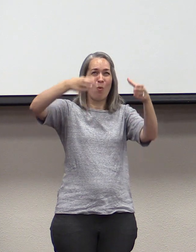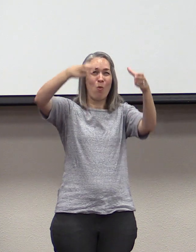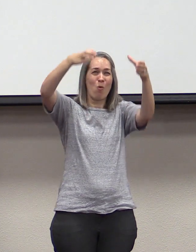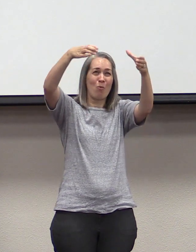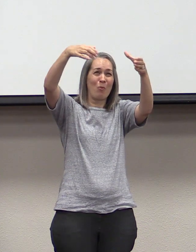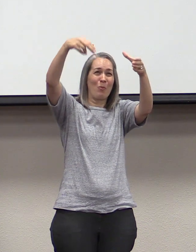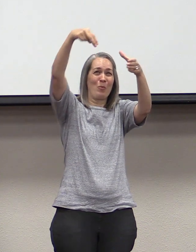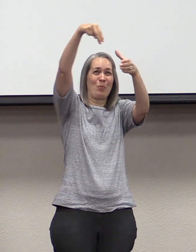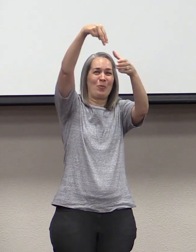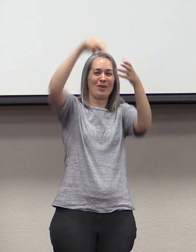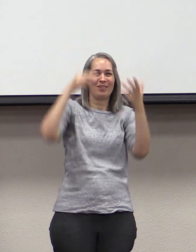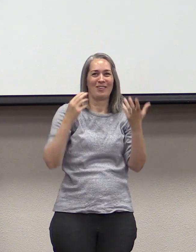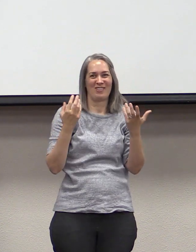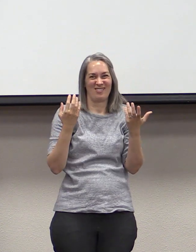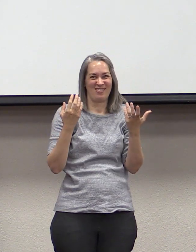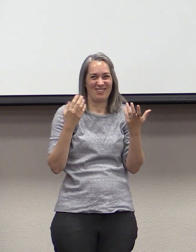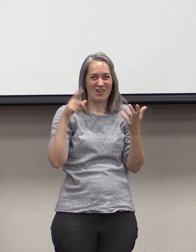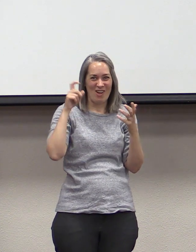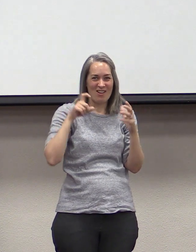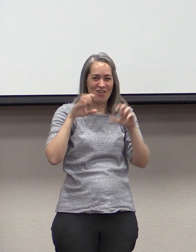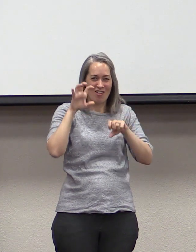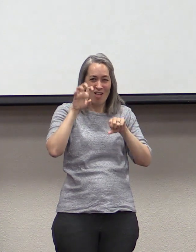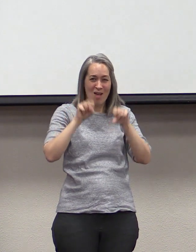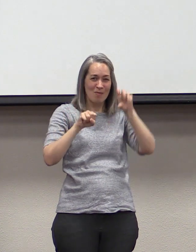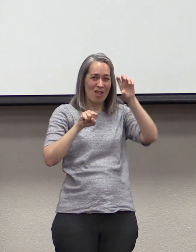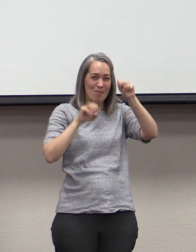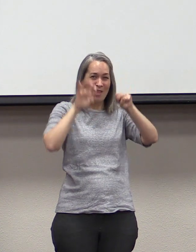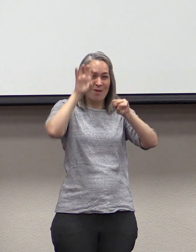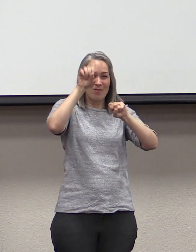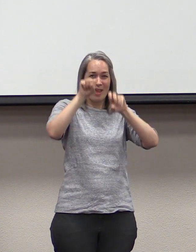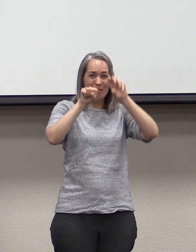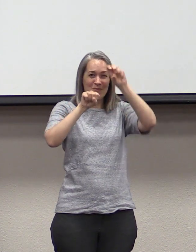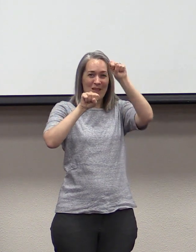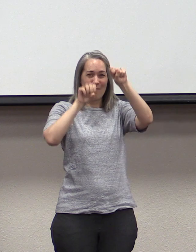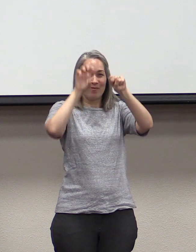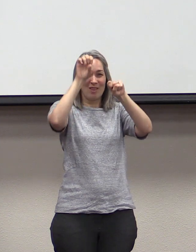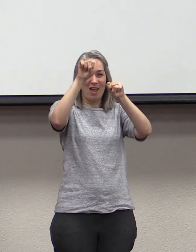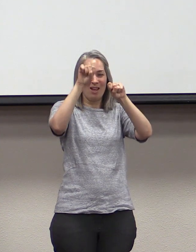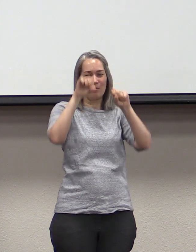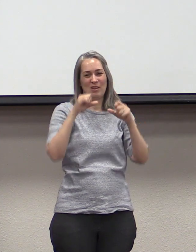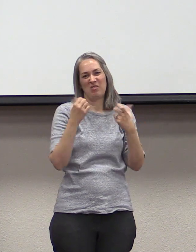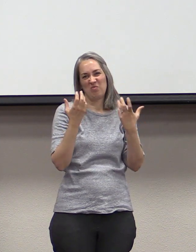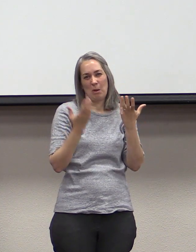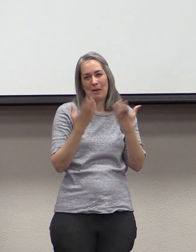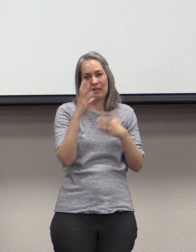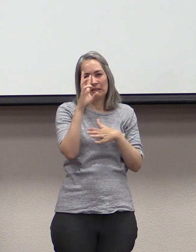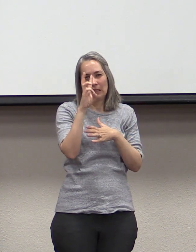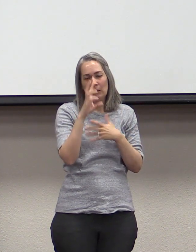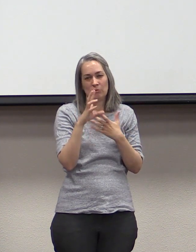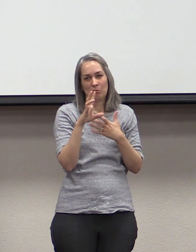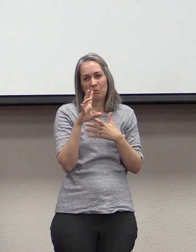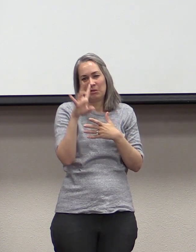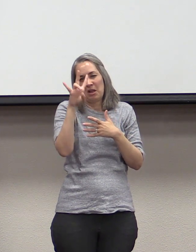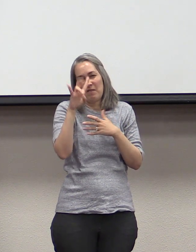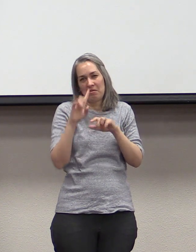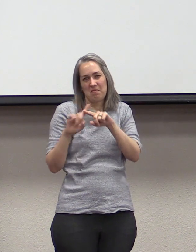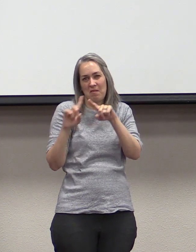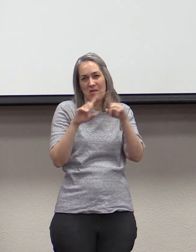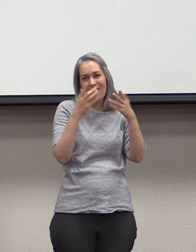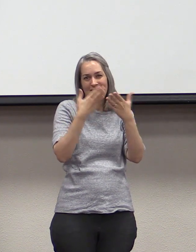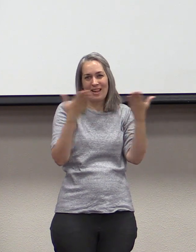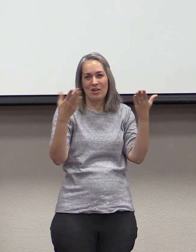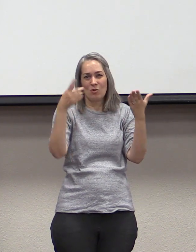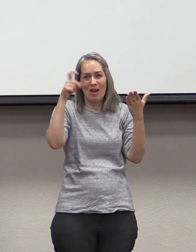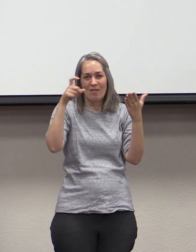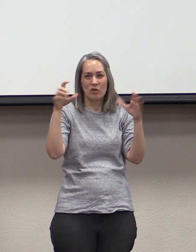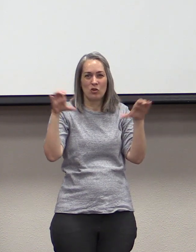is you went up and you went through about 6 or 7 different elements of climbing a pole, walking across